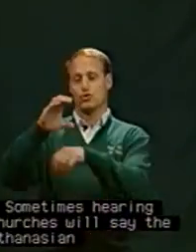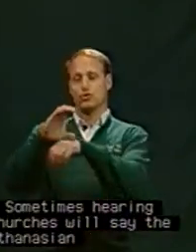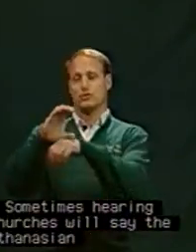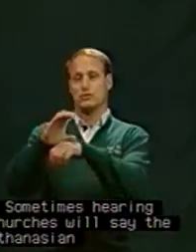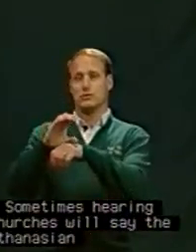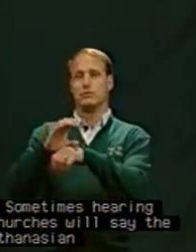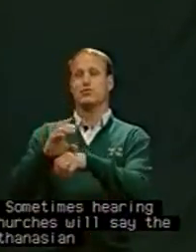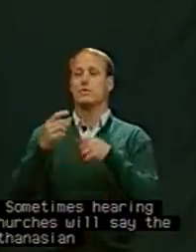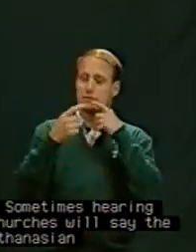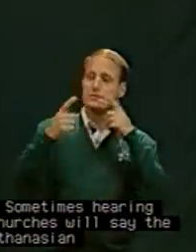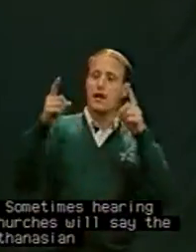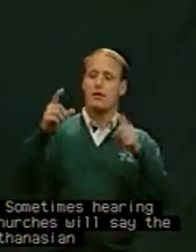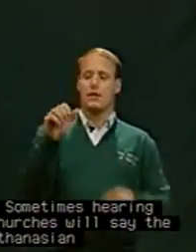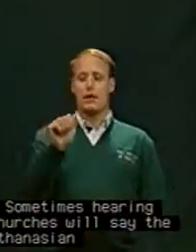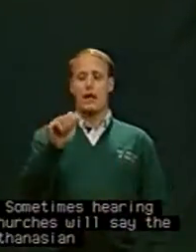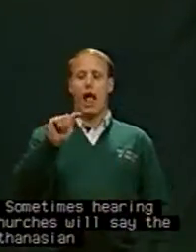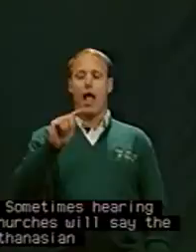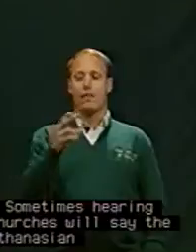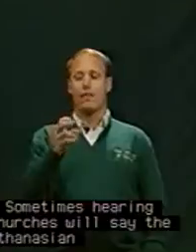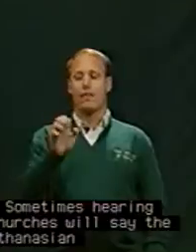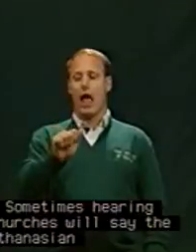Sometimes hearing churches will say the Athanasian